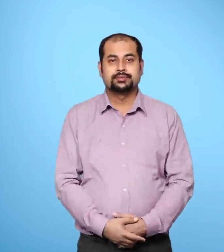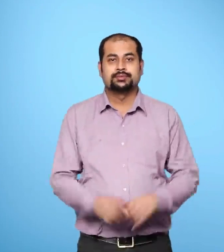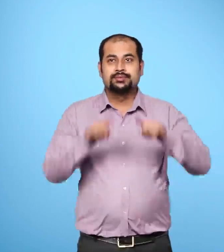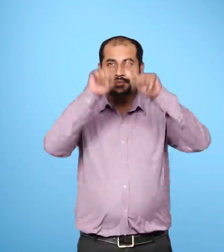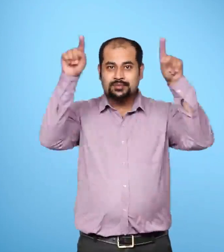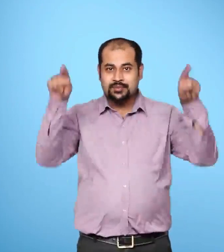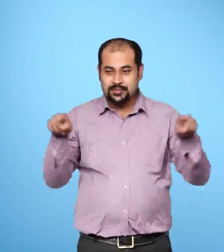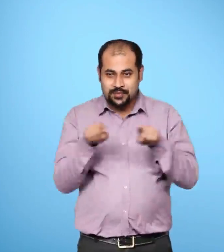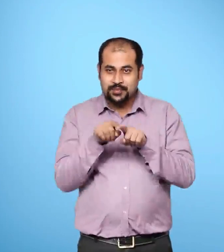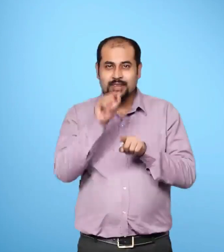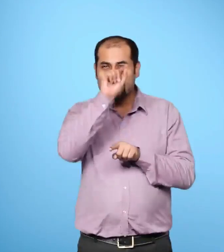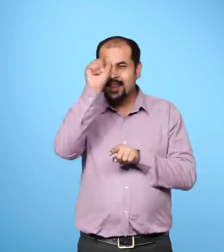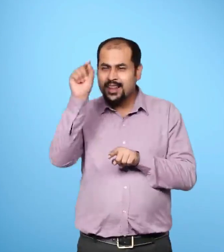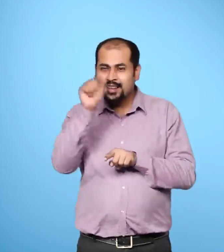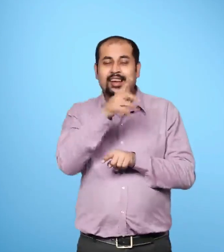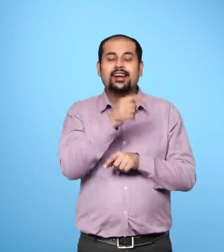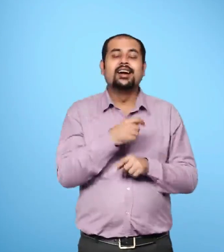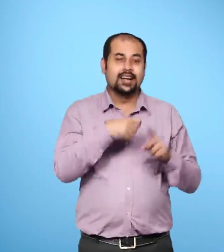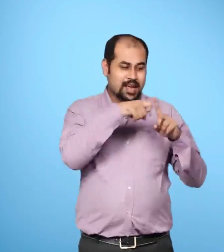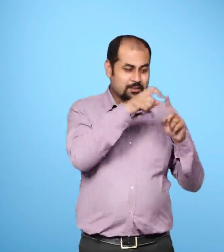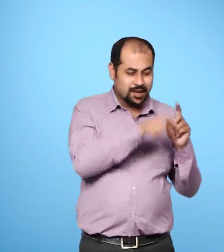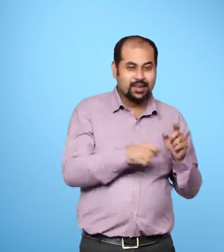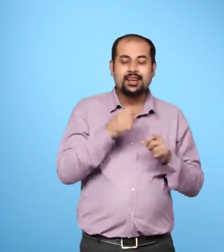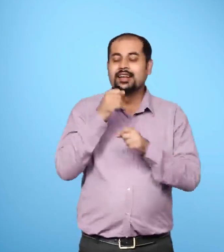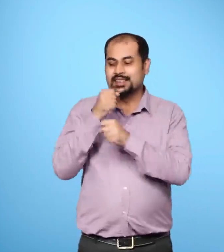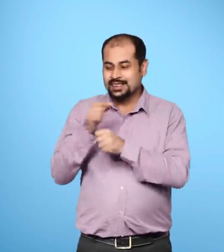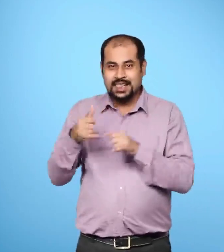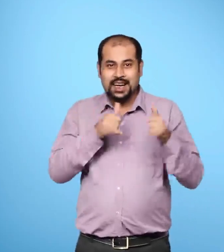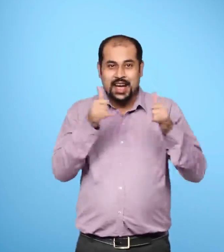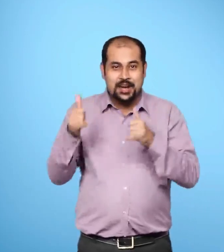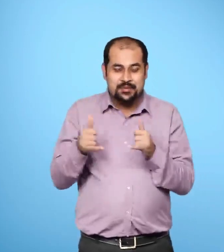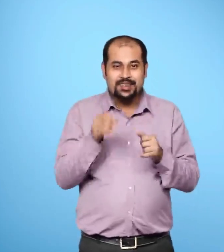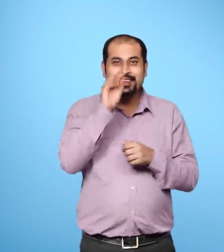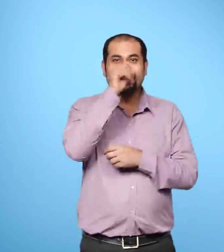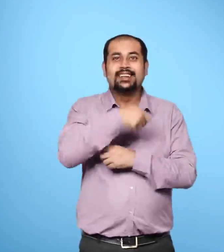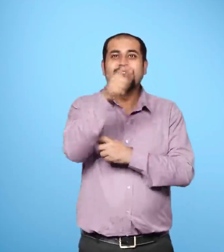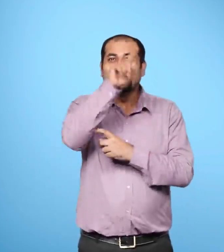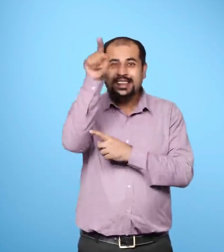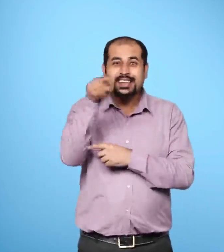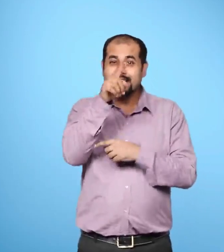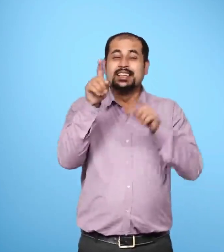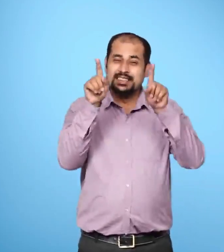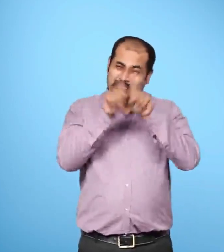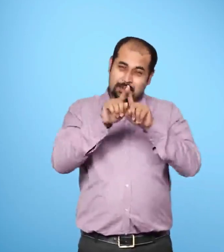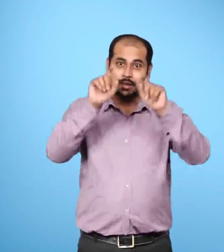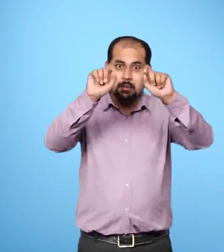This page has larger picture of the same board on which Gesar and Karma were playing,